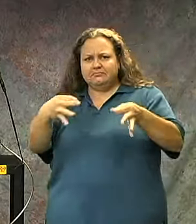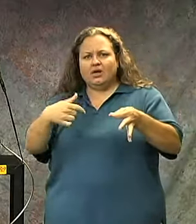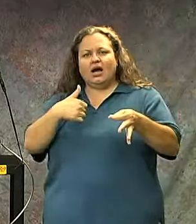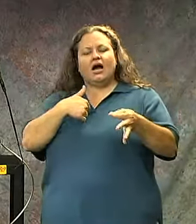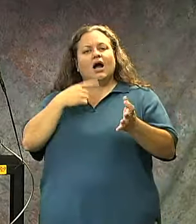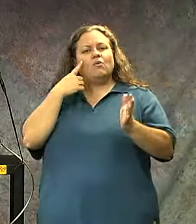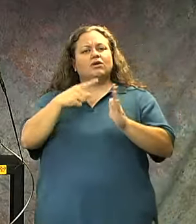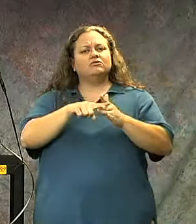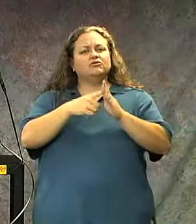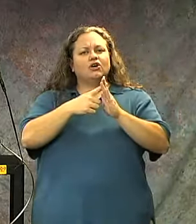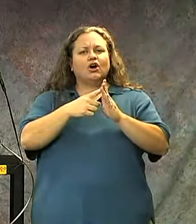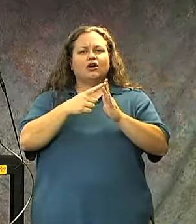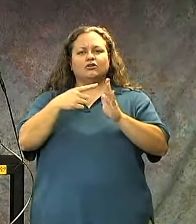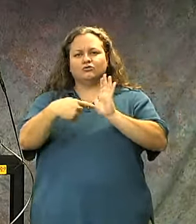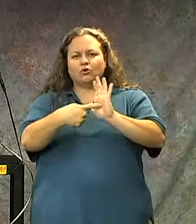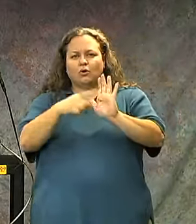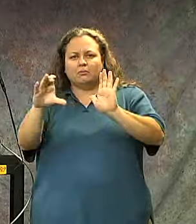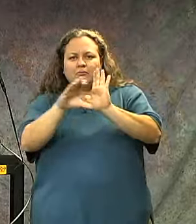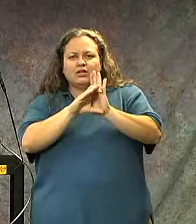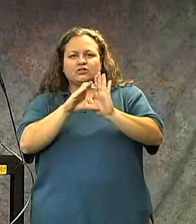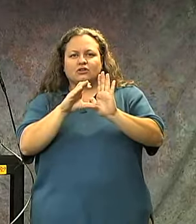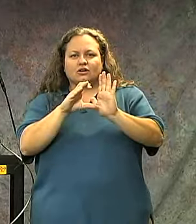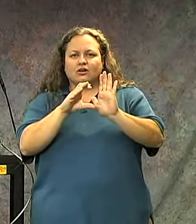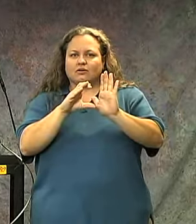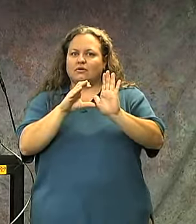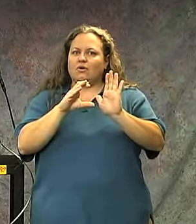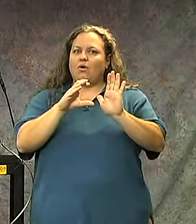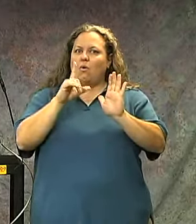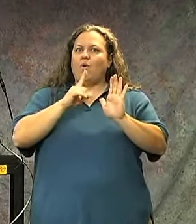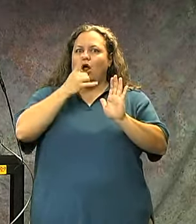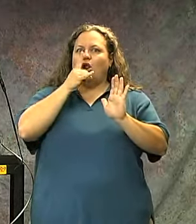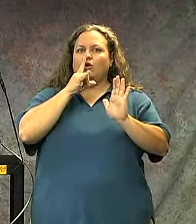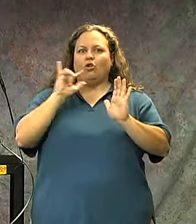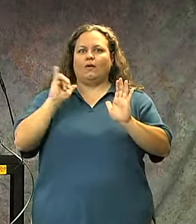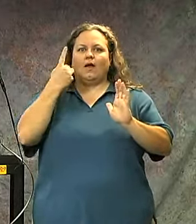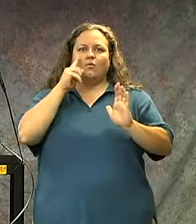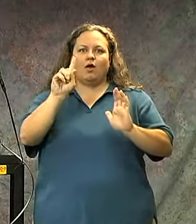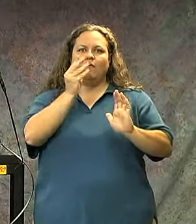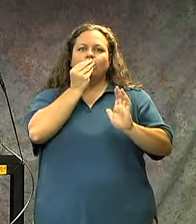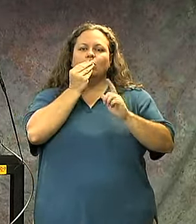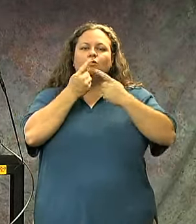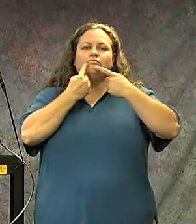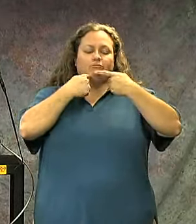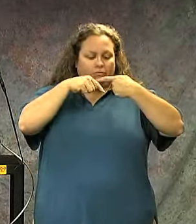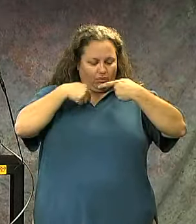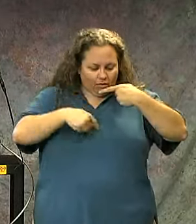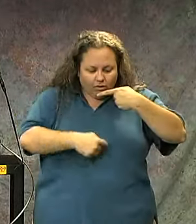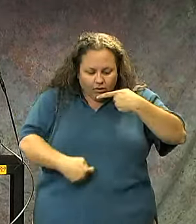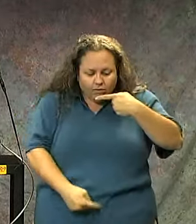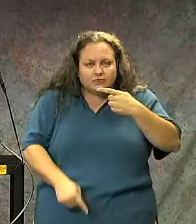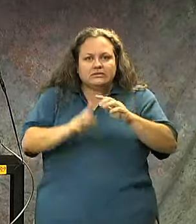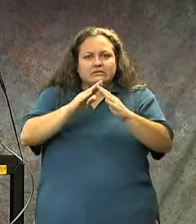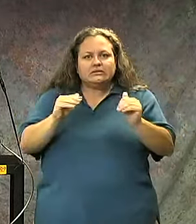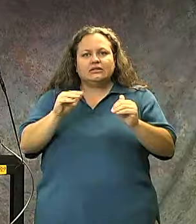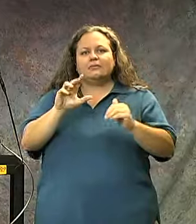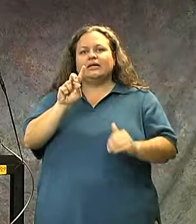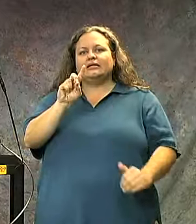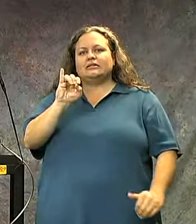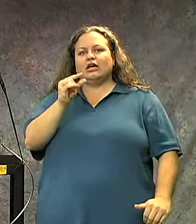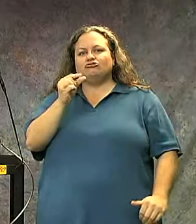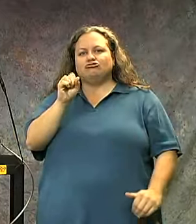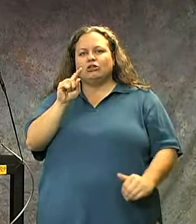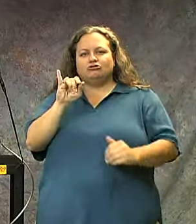going to start with, I want to show you a small diagram. Actually, it's to scale of the digestive tract. And we're going to start with